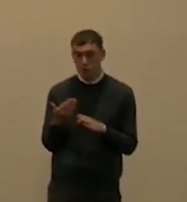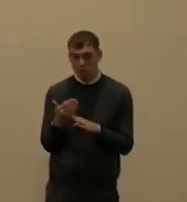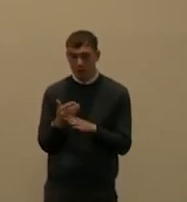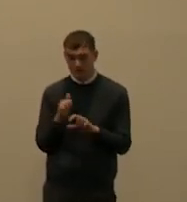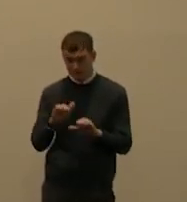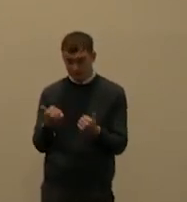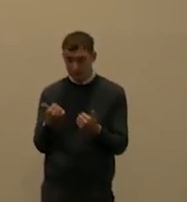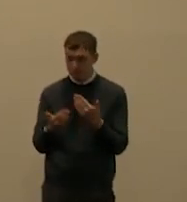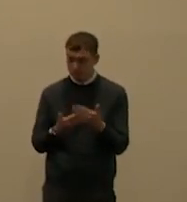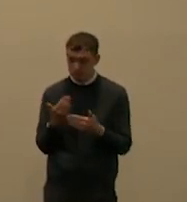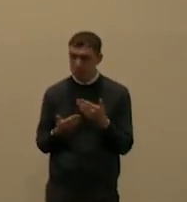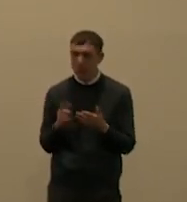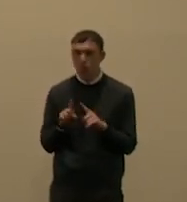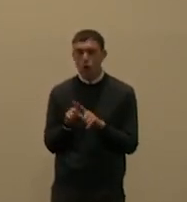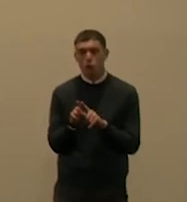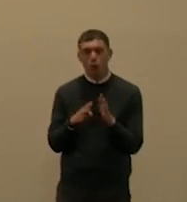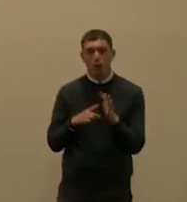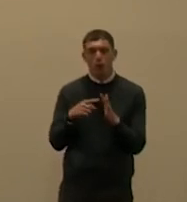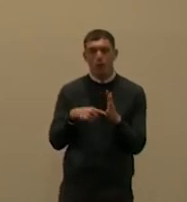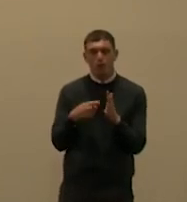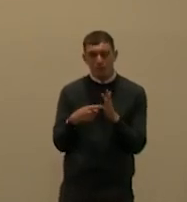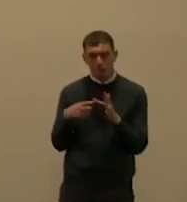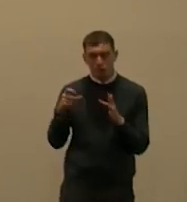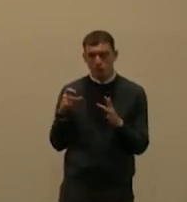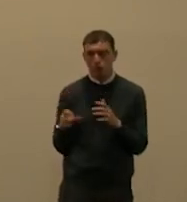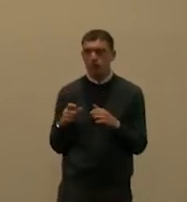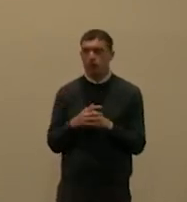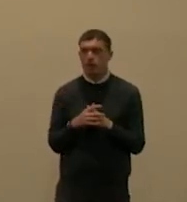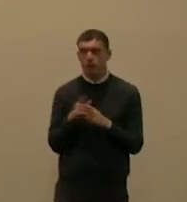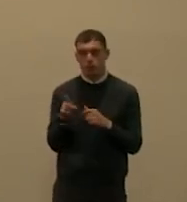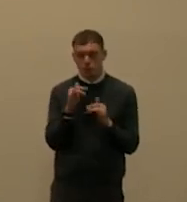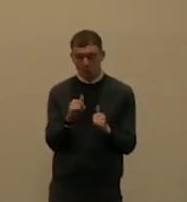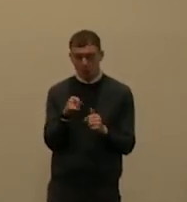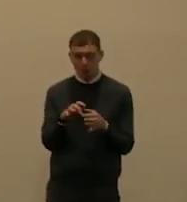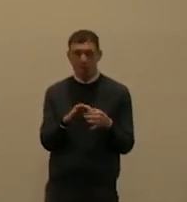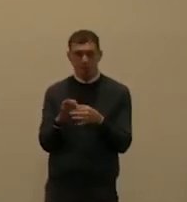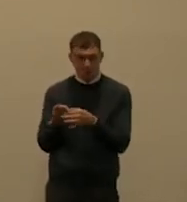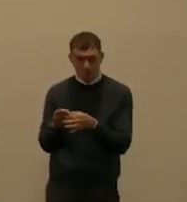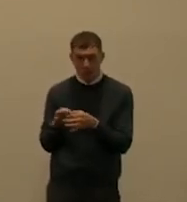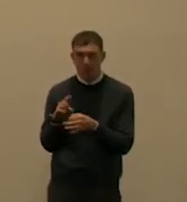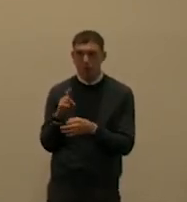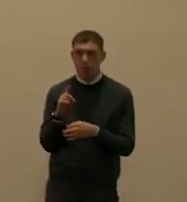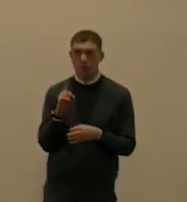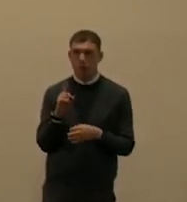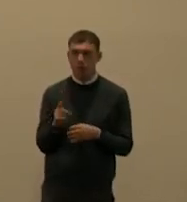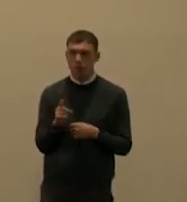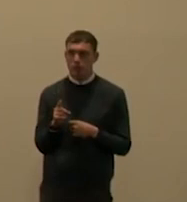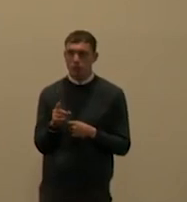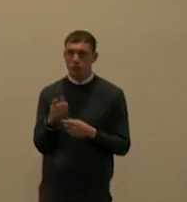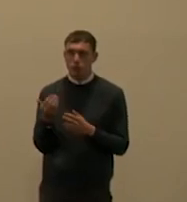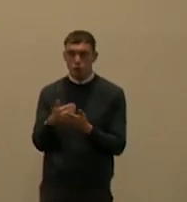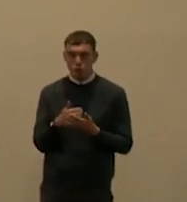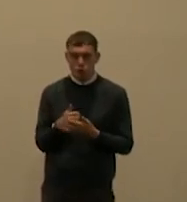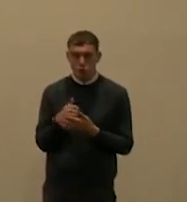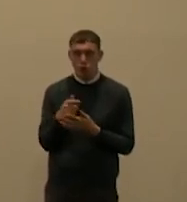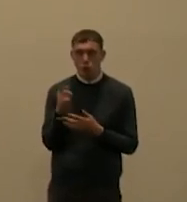fine. You also get a metric overview about your connection endpoint, and this information are stored into a